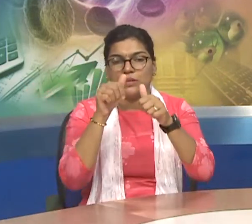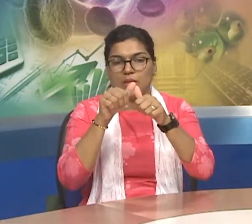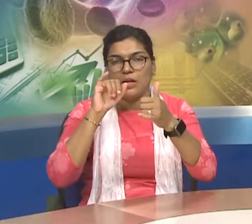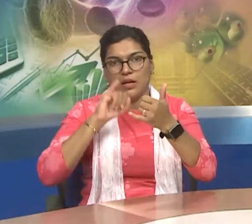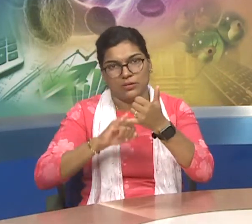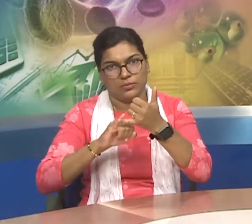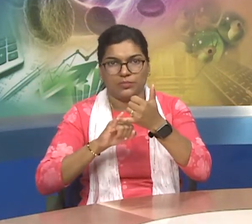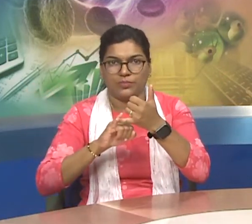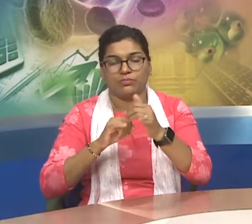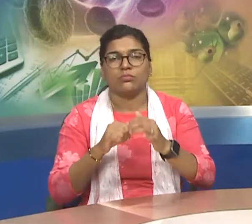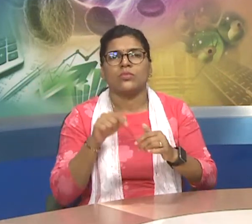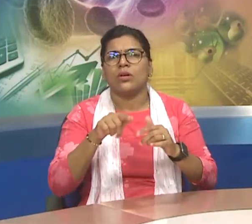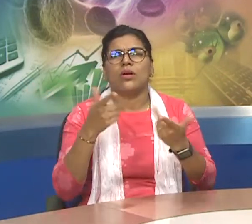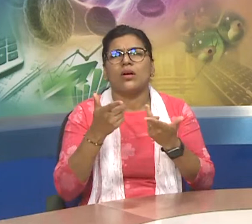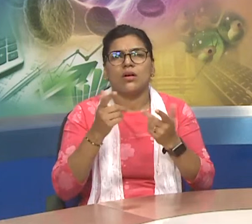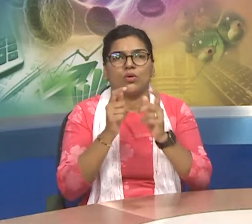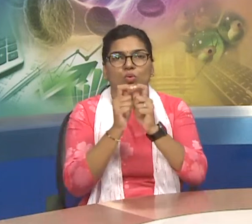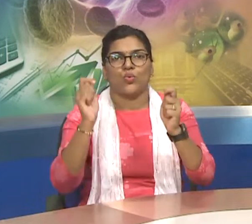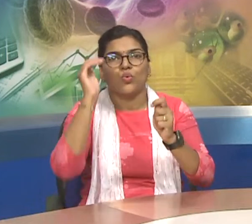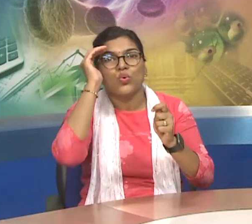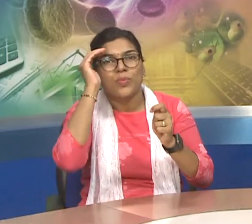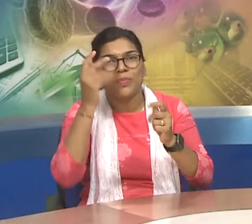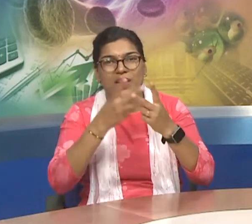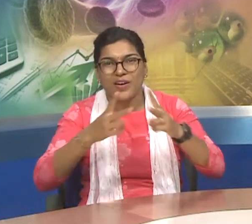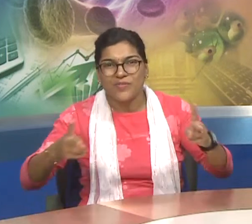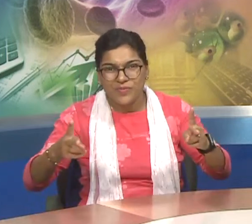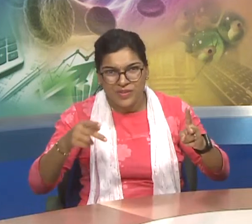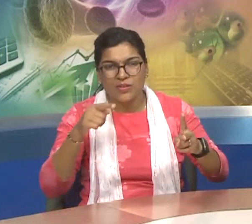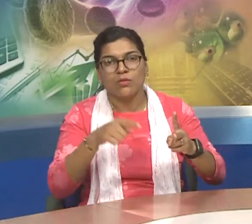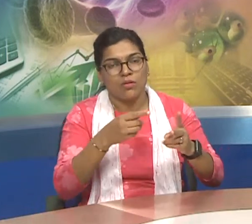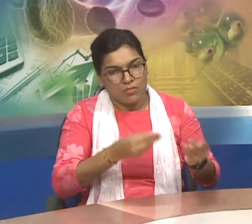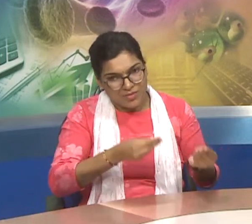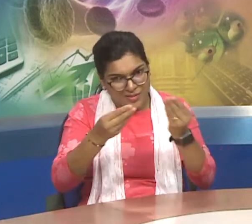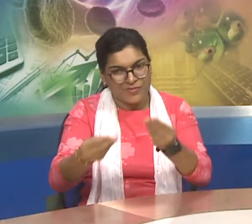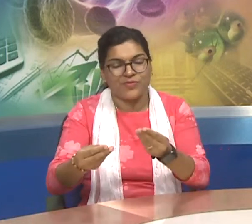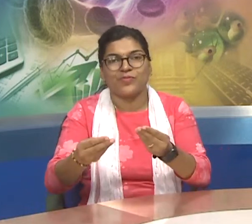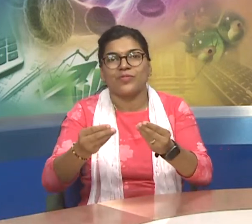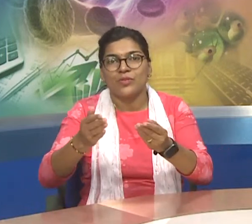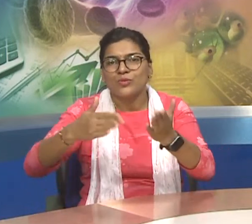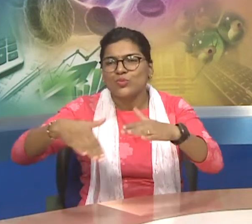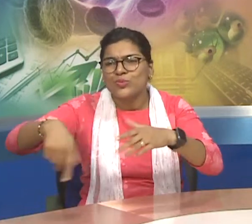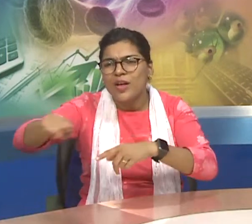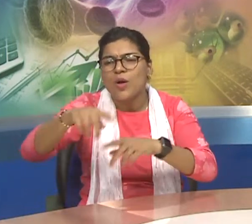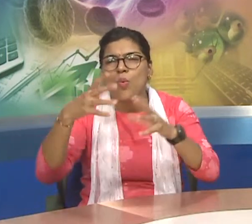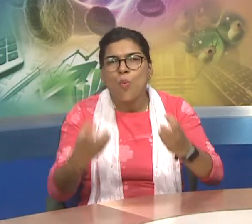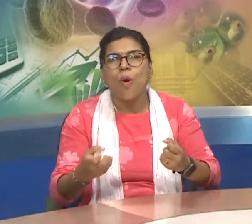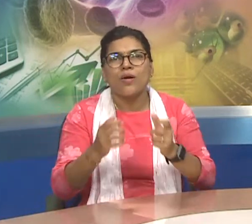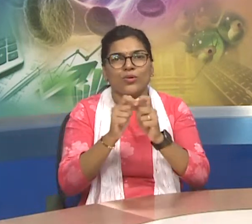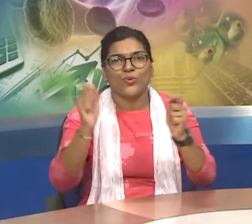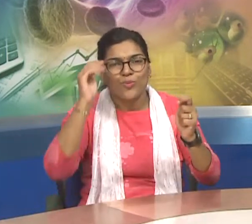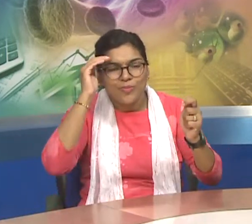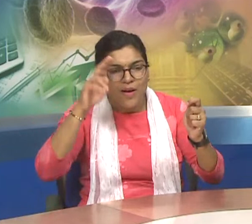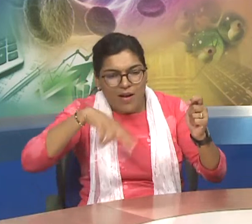are provided to the users by routing the photocopies of tables of contents of the